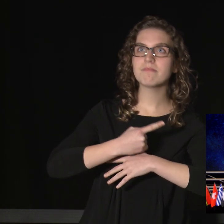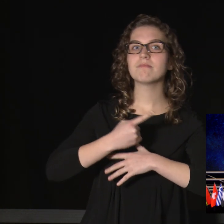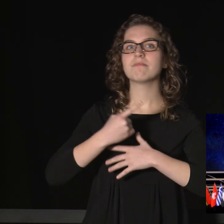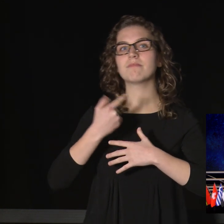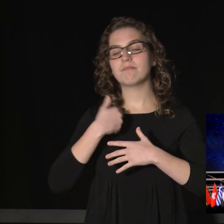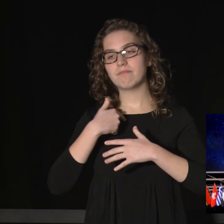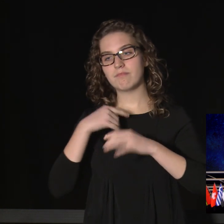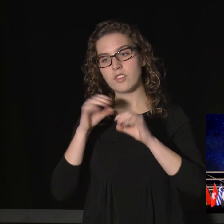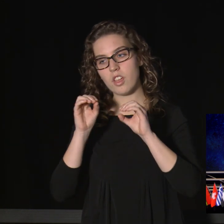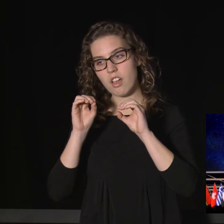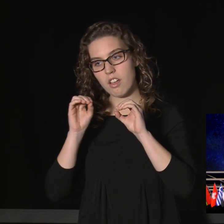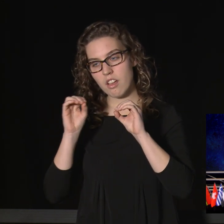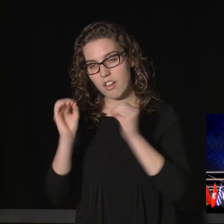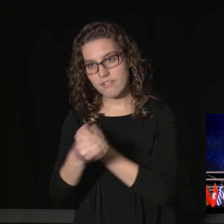in the office, I'm visiting, I'm doing whatever